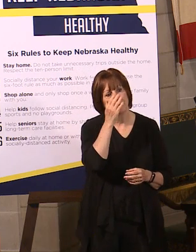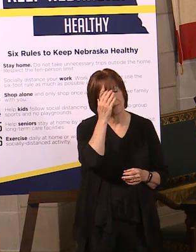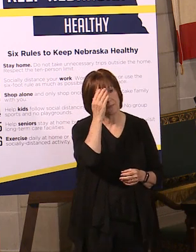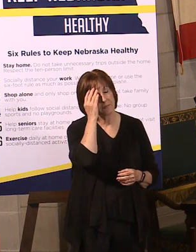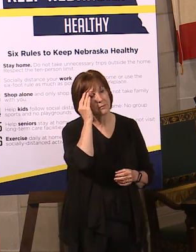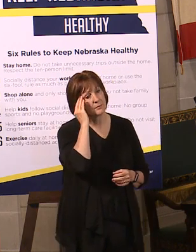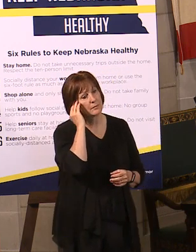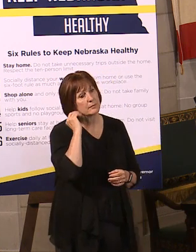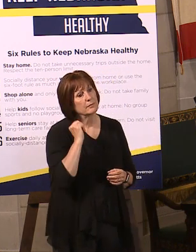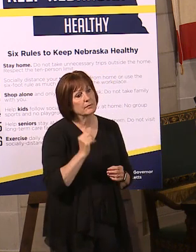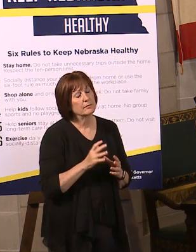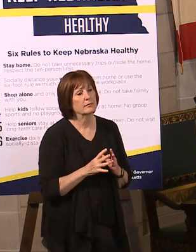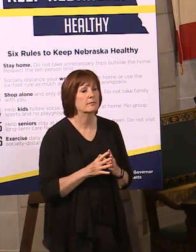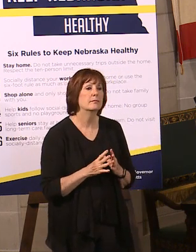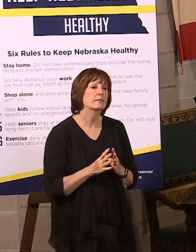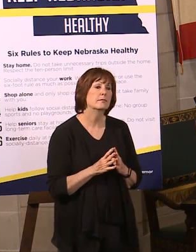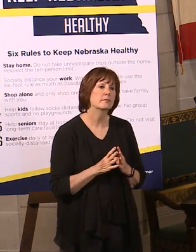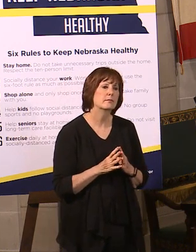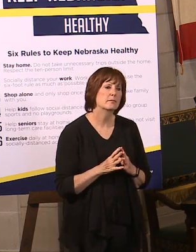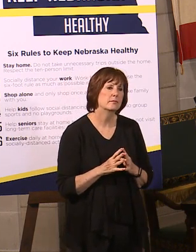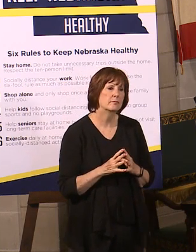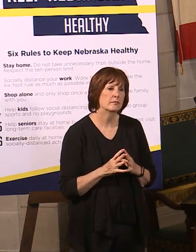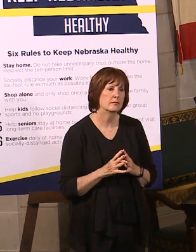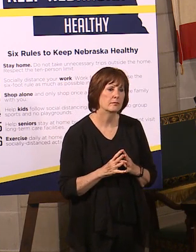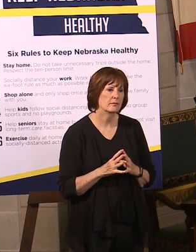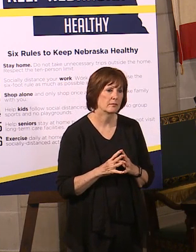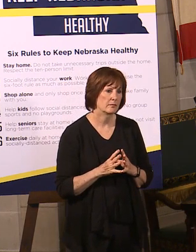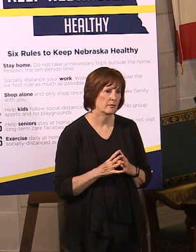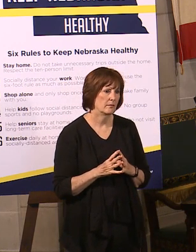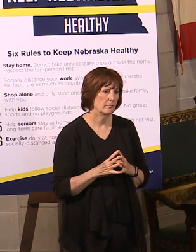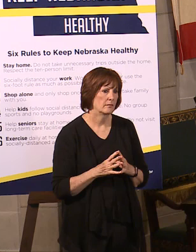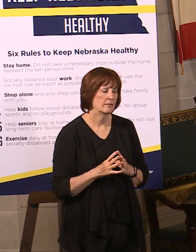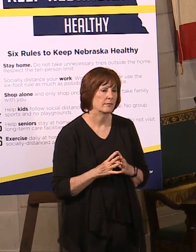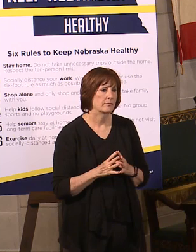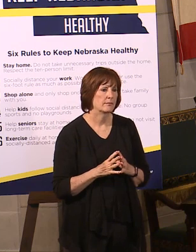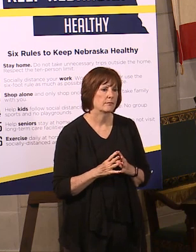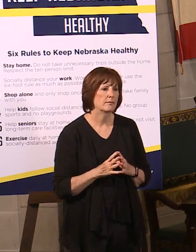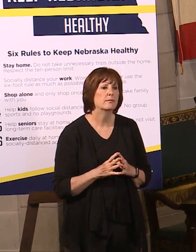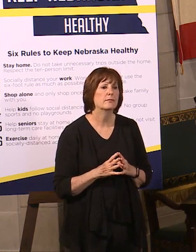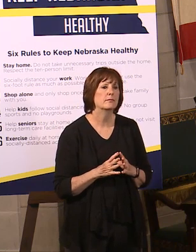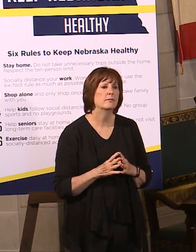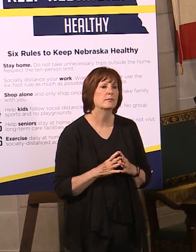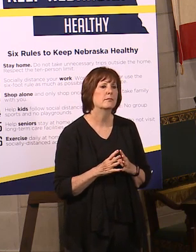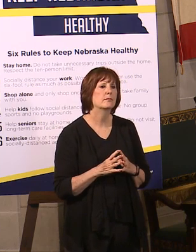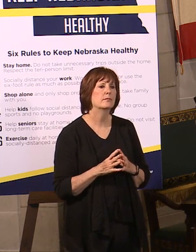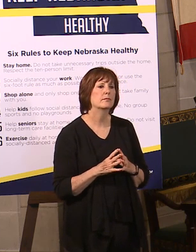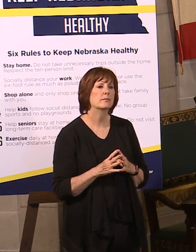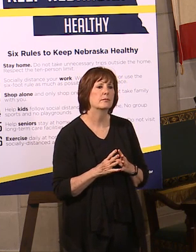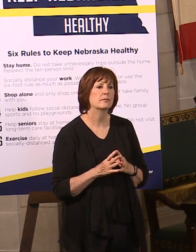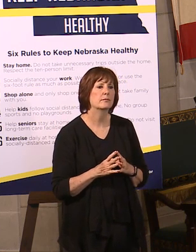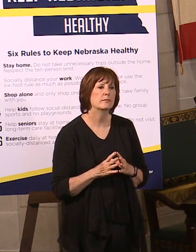Derek said that the equipment had been purchased by the state of Nebraska. And so,